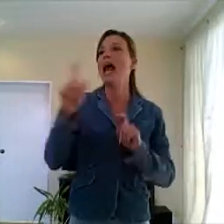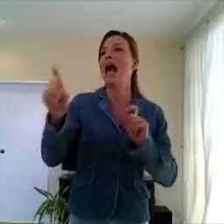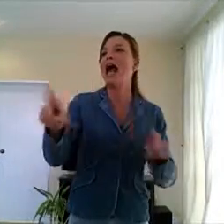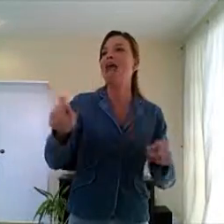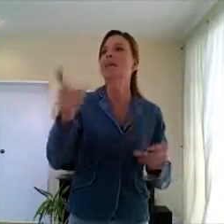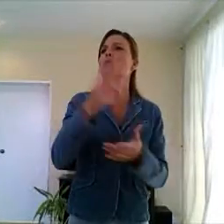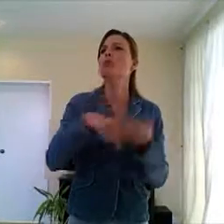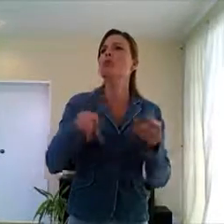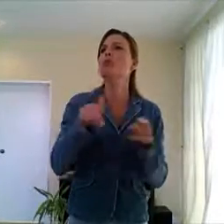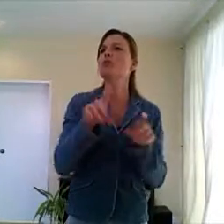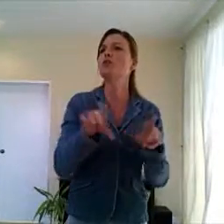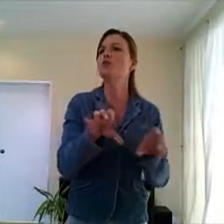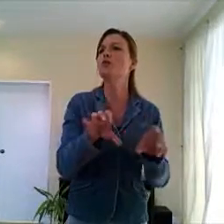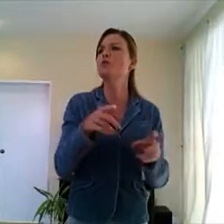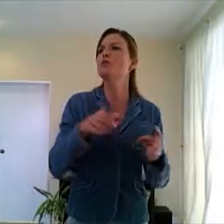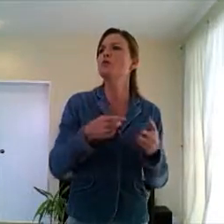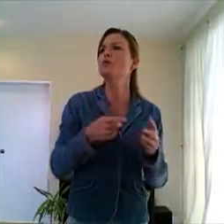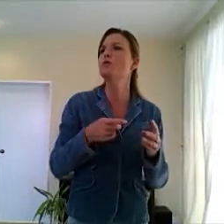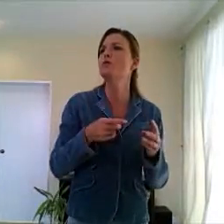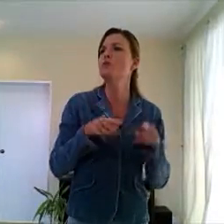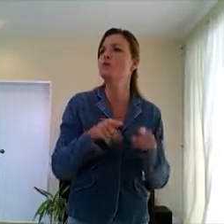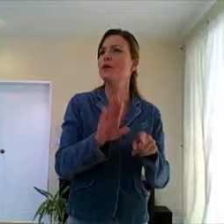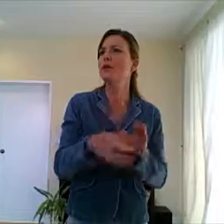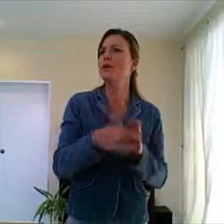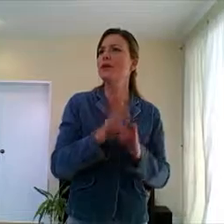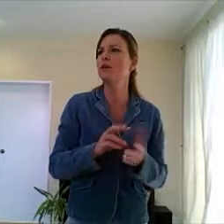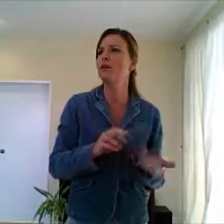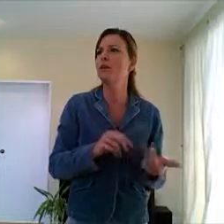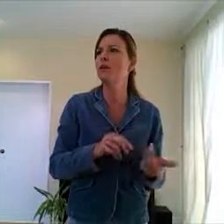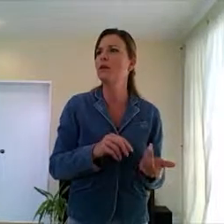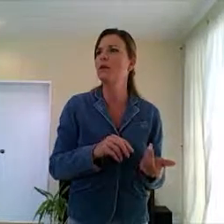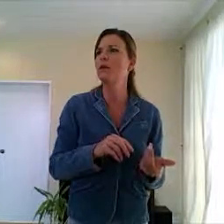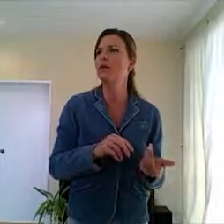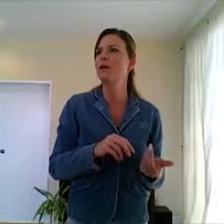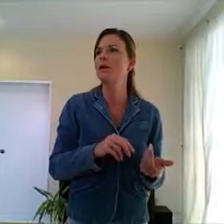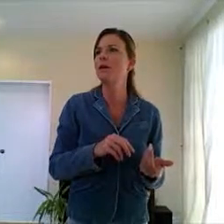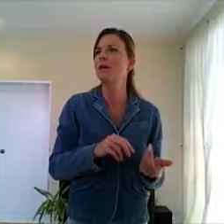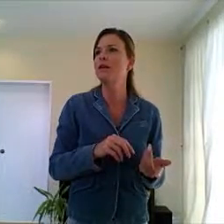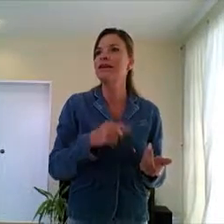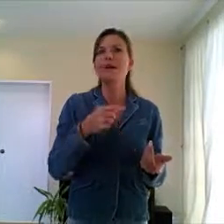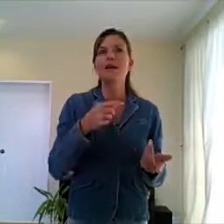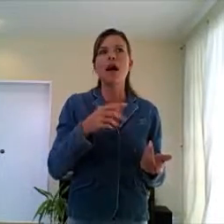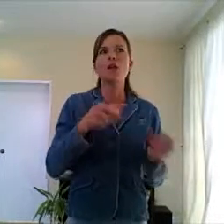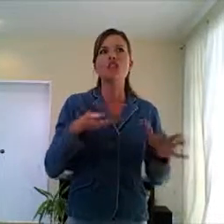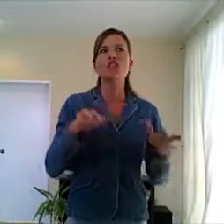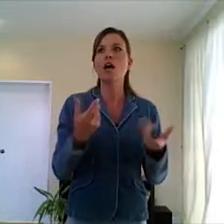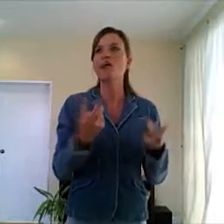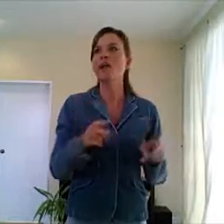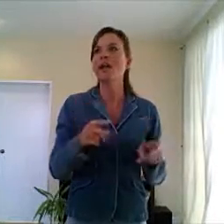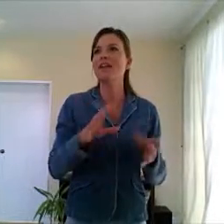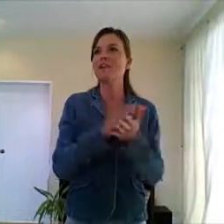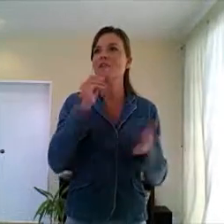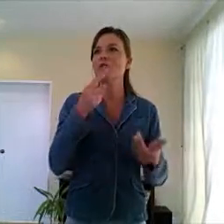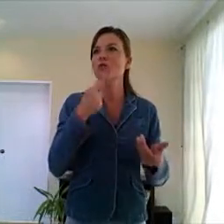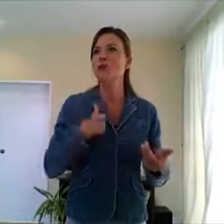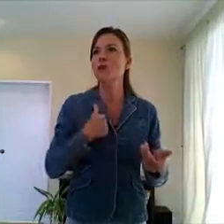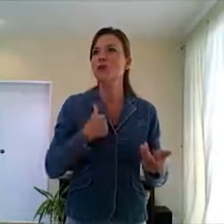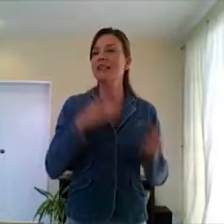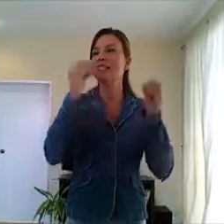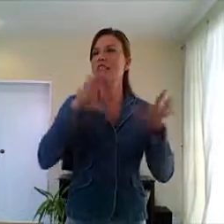review? I was shocked when my students told me they gave us the answers to what was going to be on the test. And somebody said they do. And so what